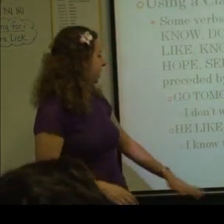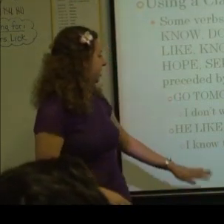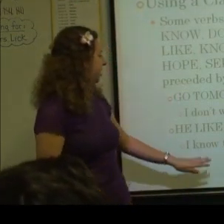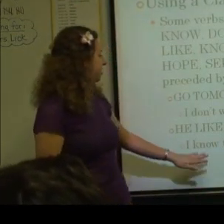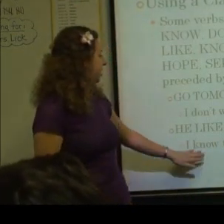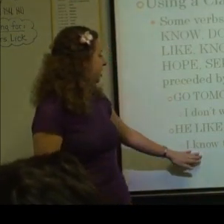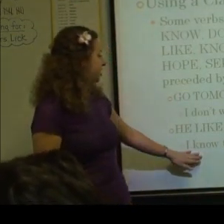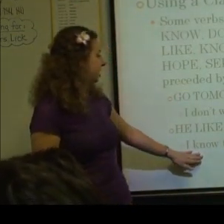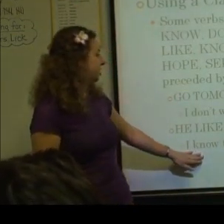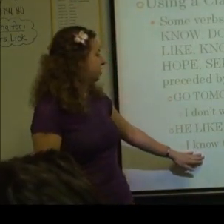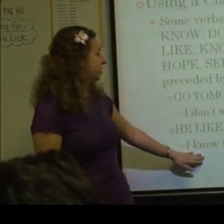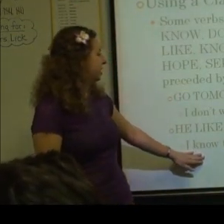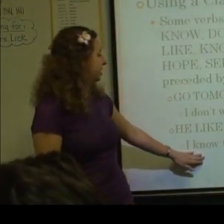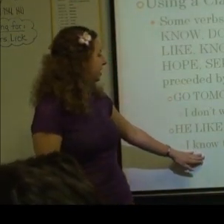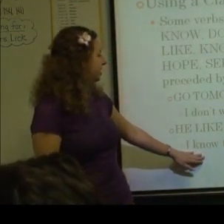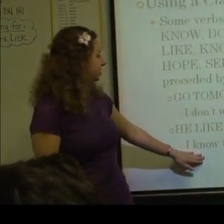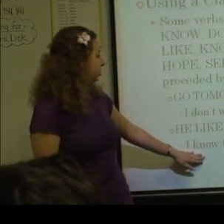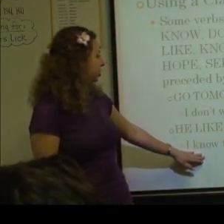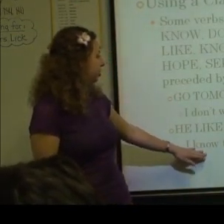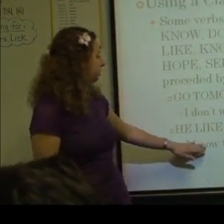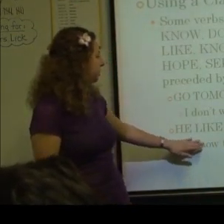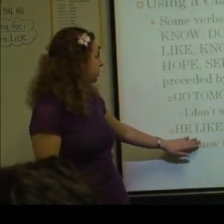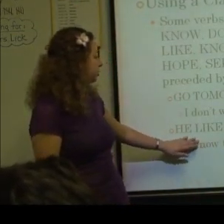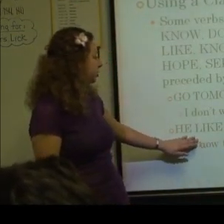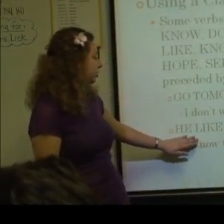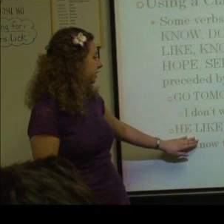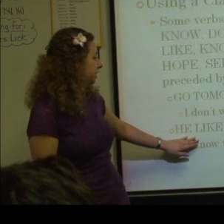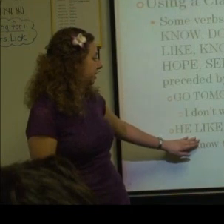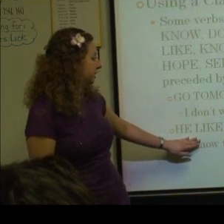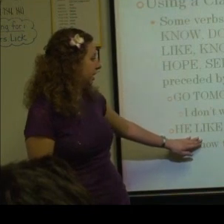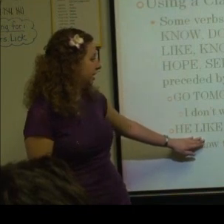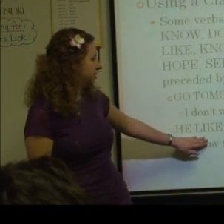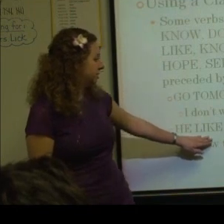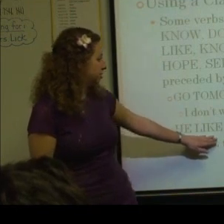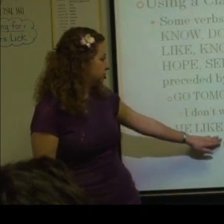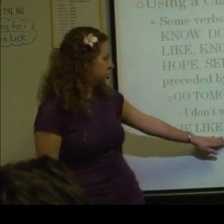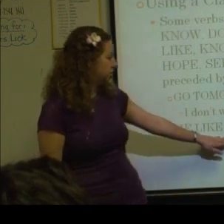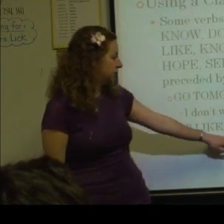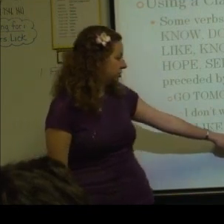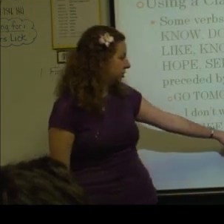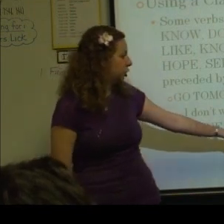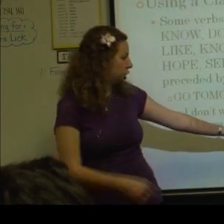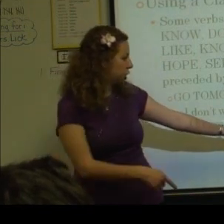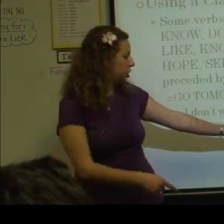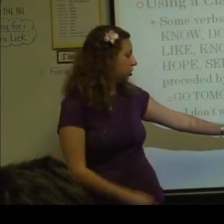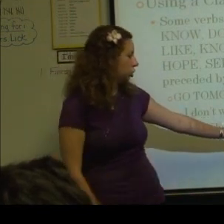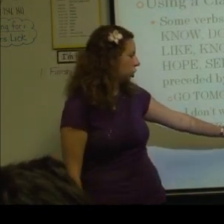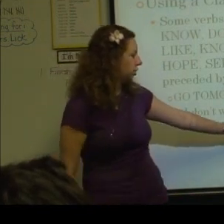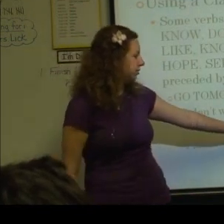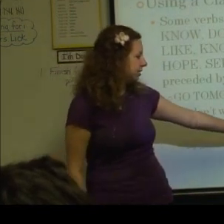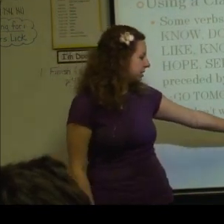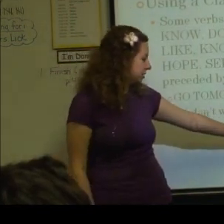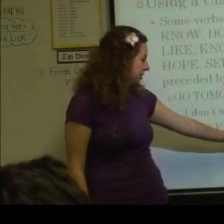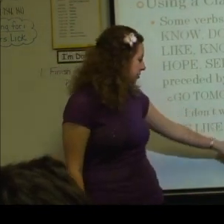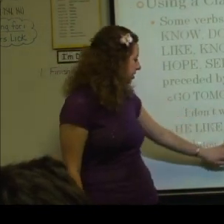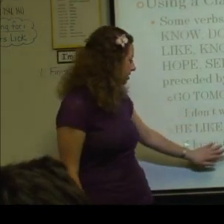Okay, and then I know that he likes the girl. So he likes she or her girl. That's the